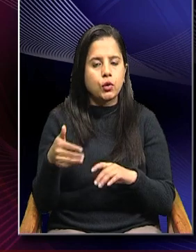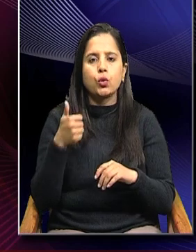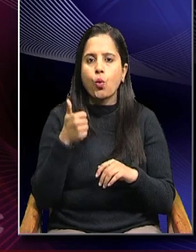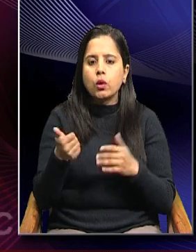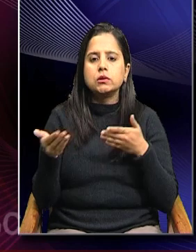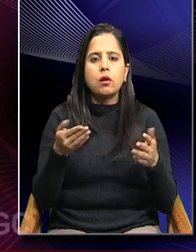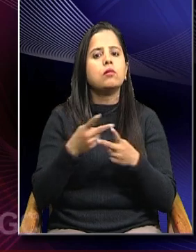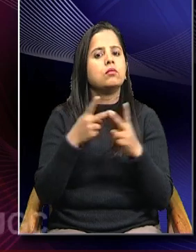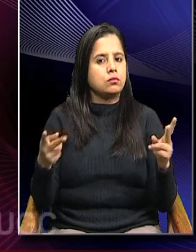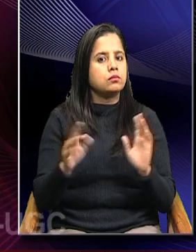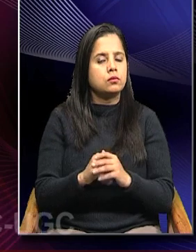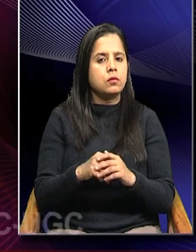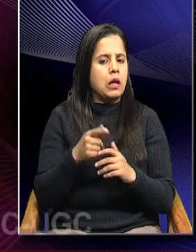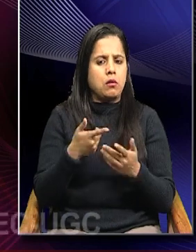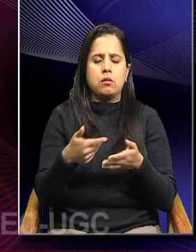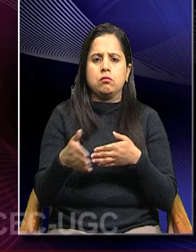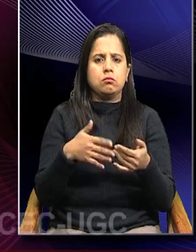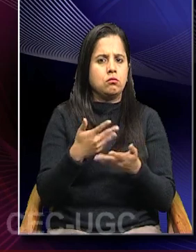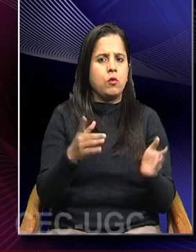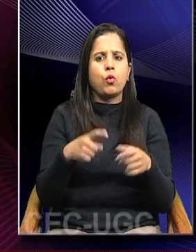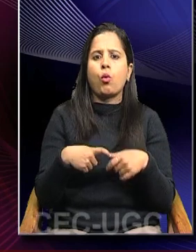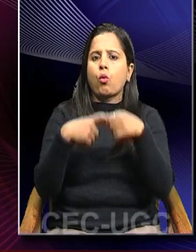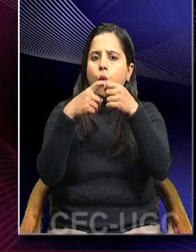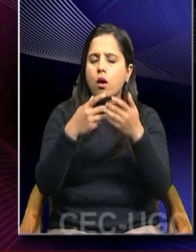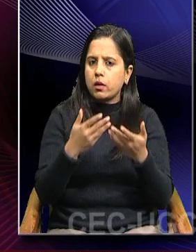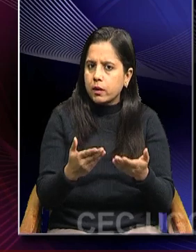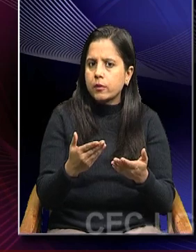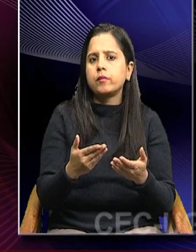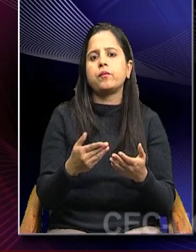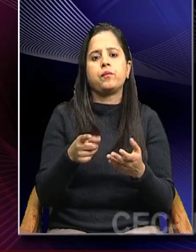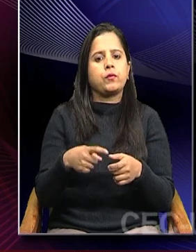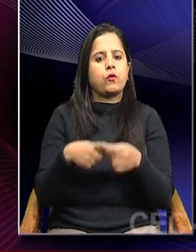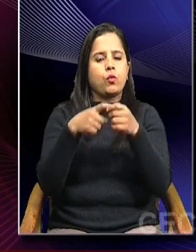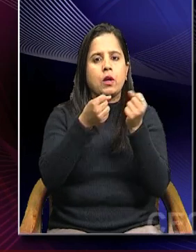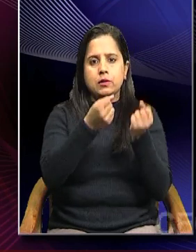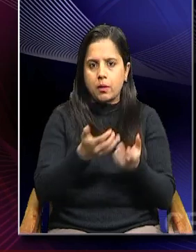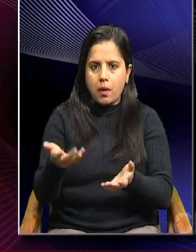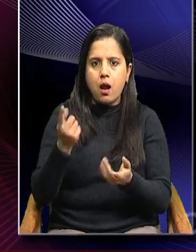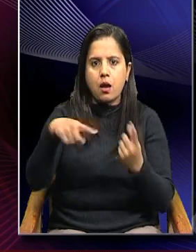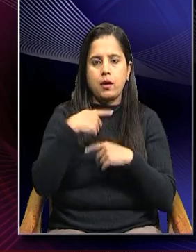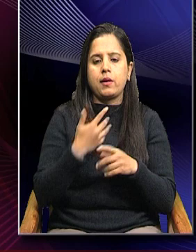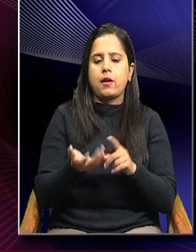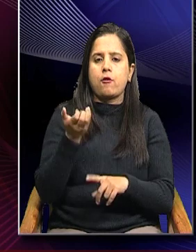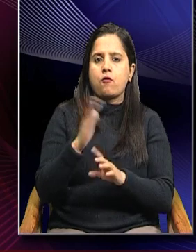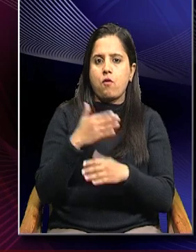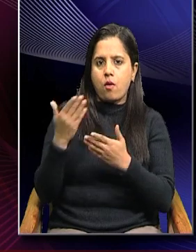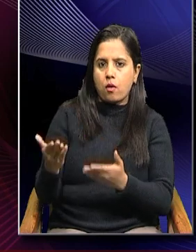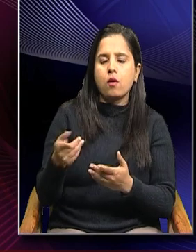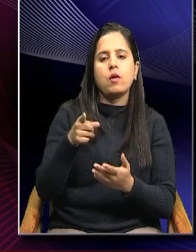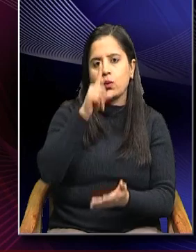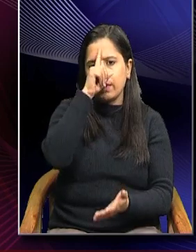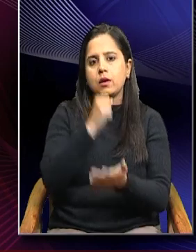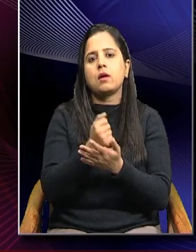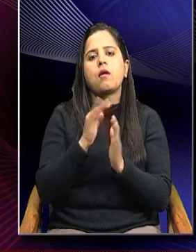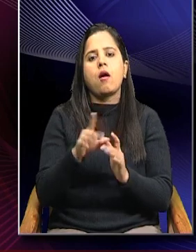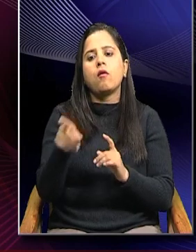services. So whatever is the quality of supplies I am getting from my suppliers, that would decide the